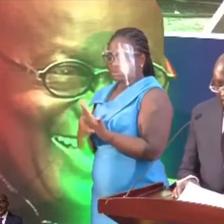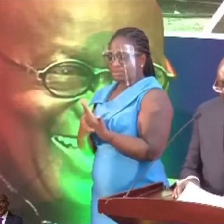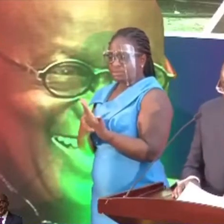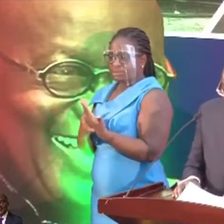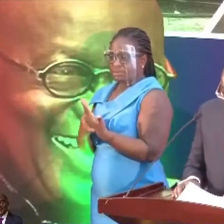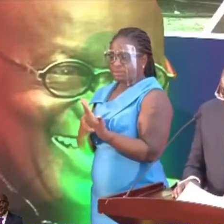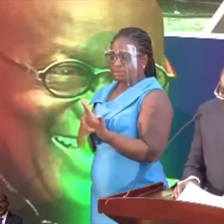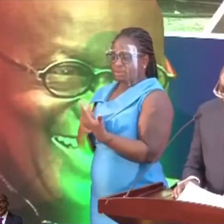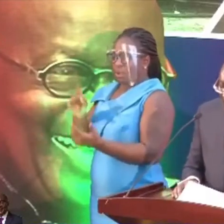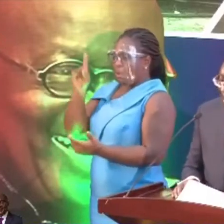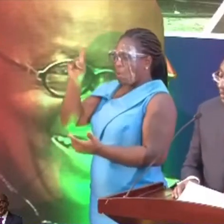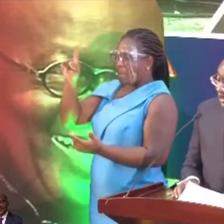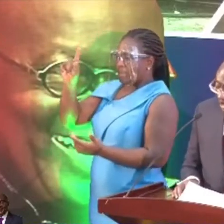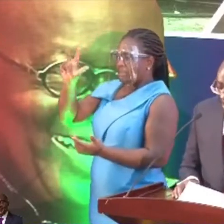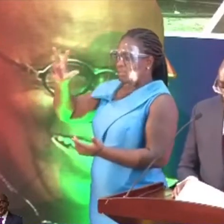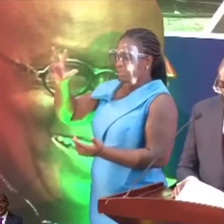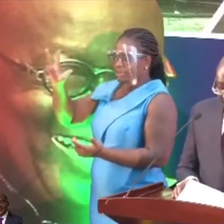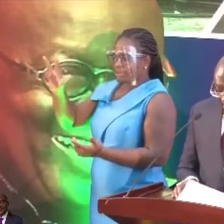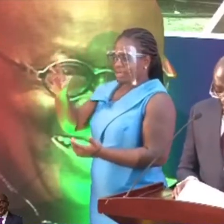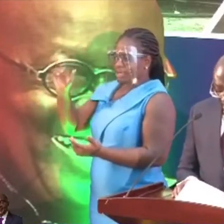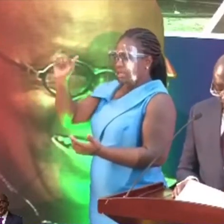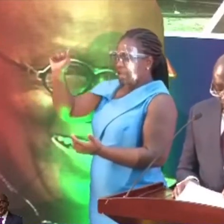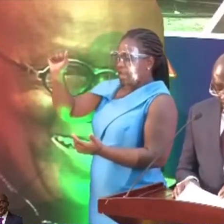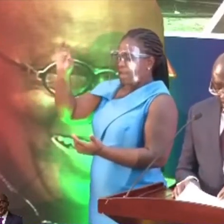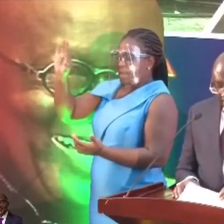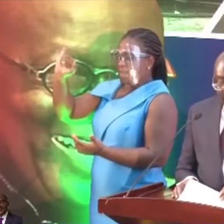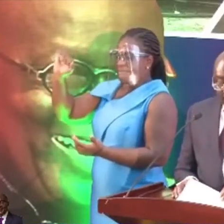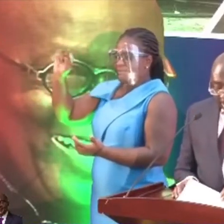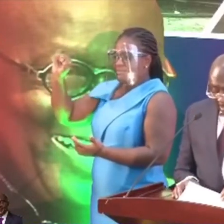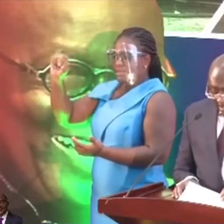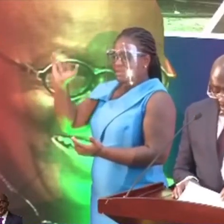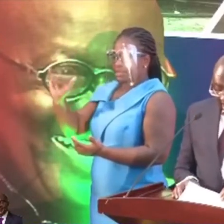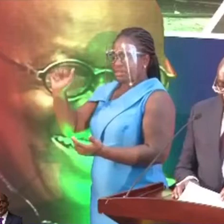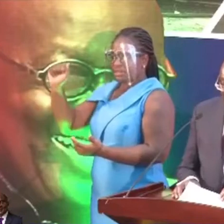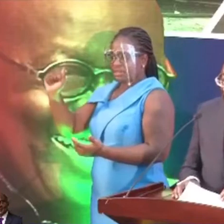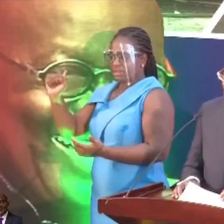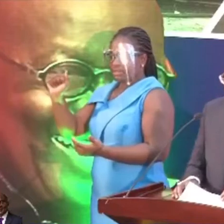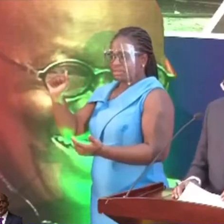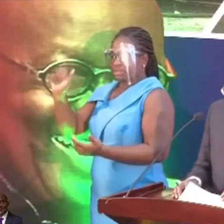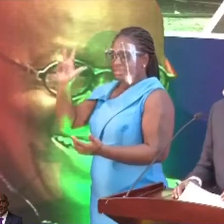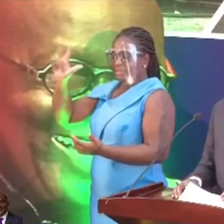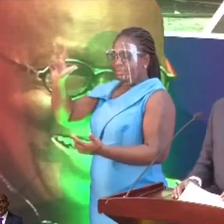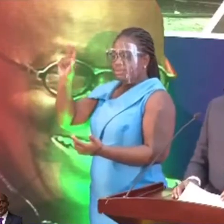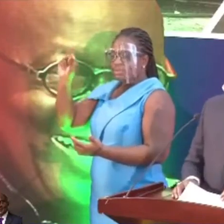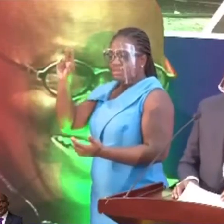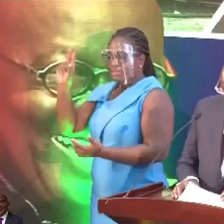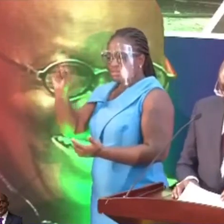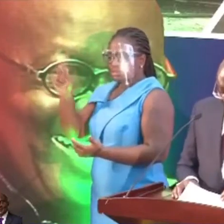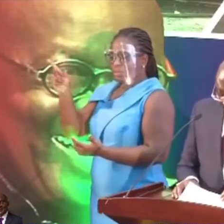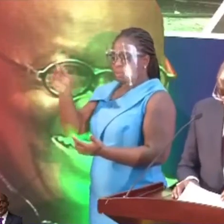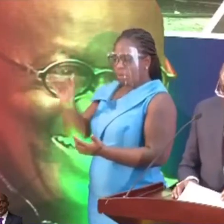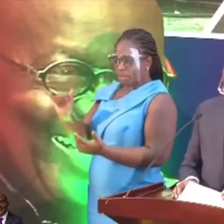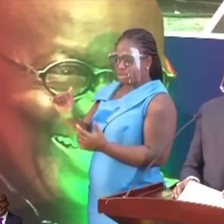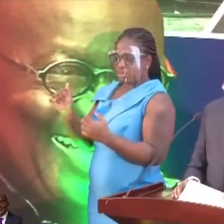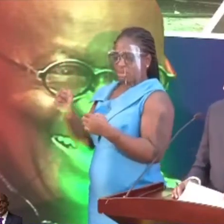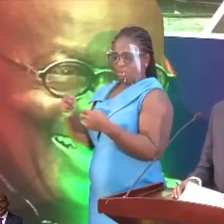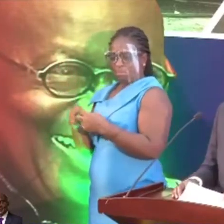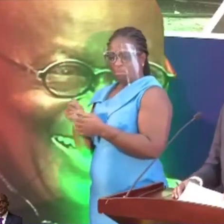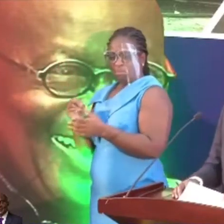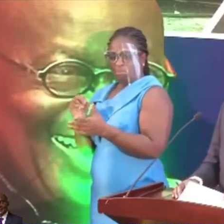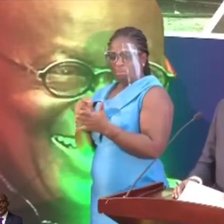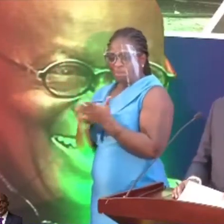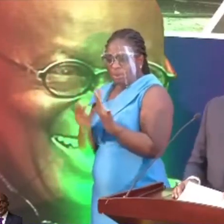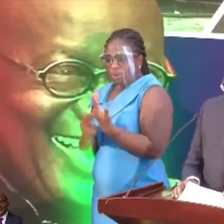161 33 kV Afienya Substation Project, the 330 kV Prestia Kumasi Power Enhancement Project,